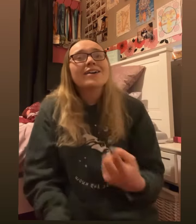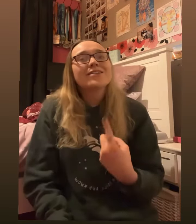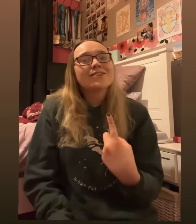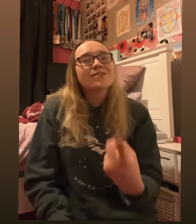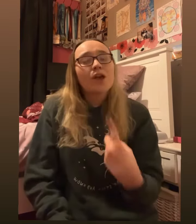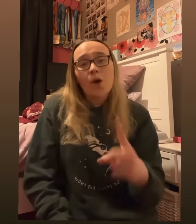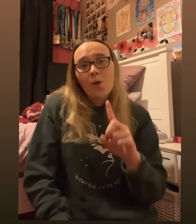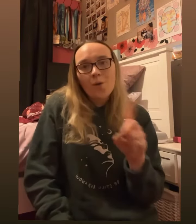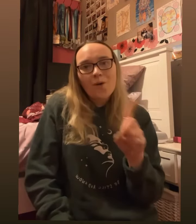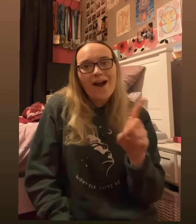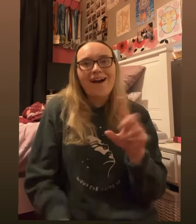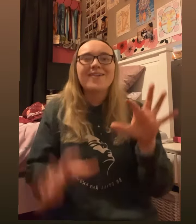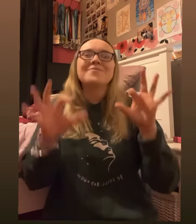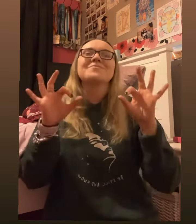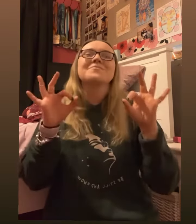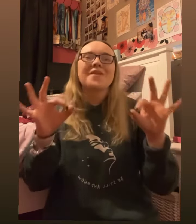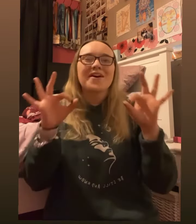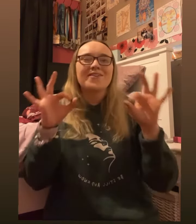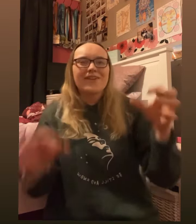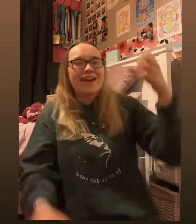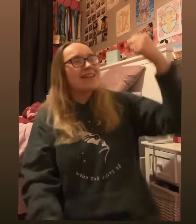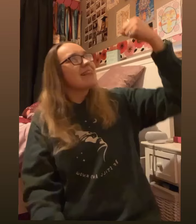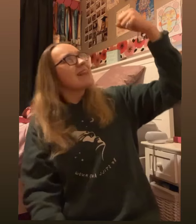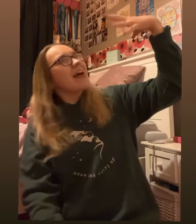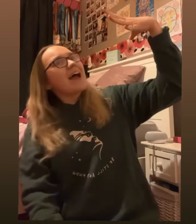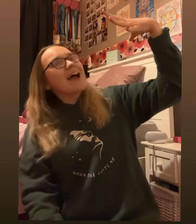us to that perfect light